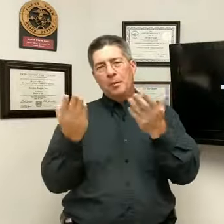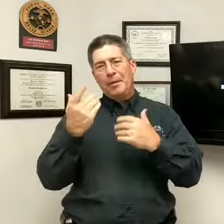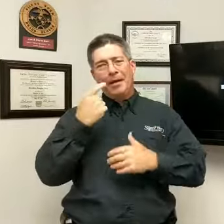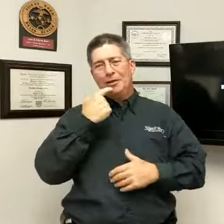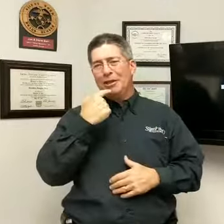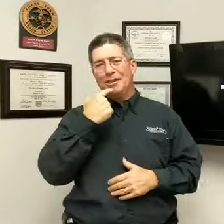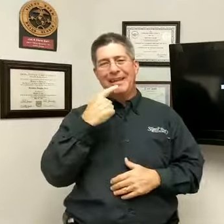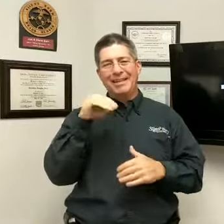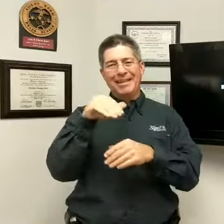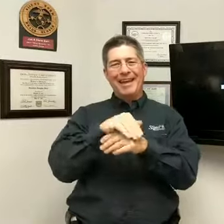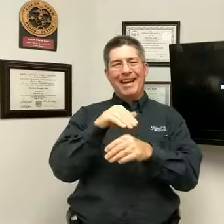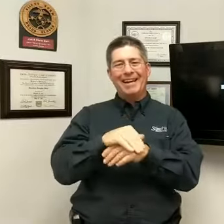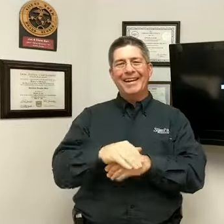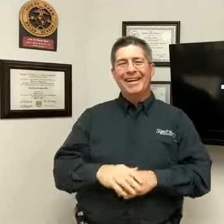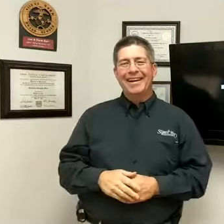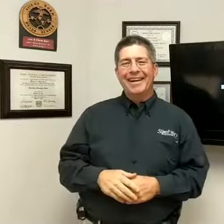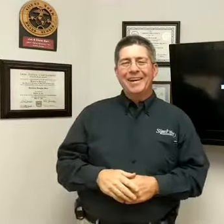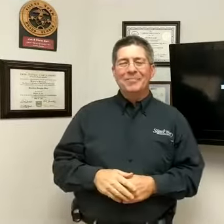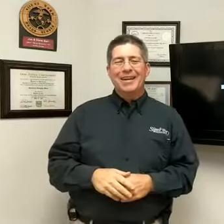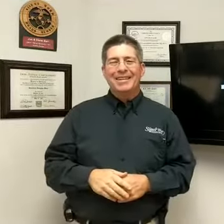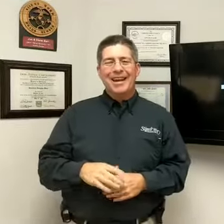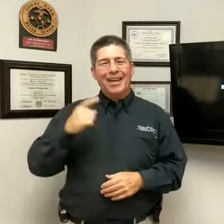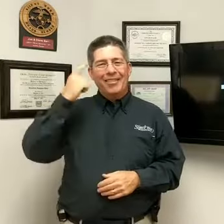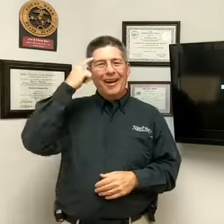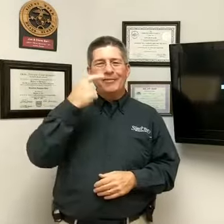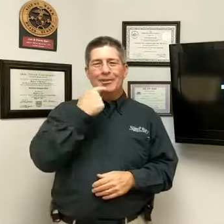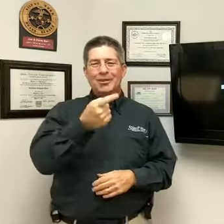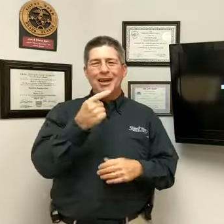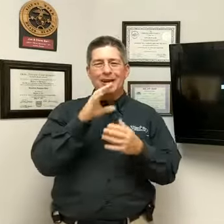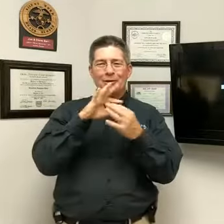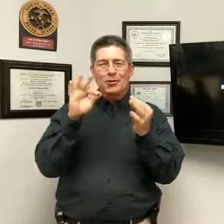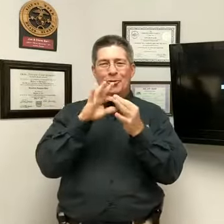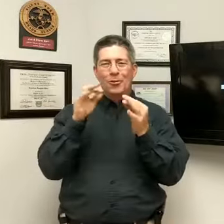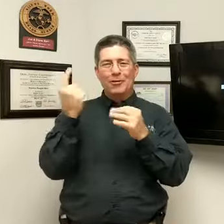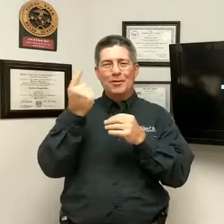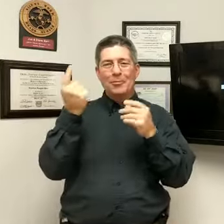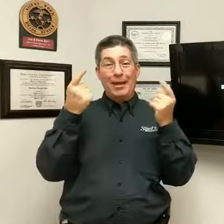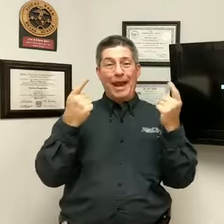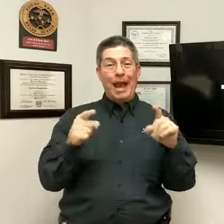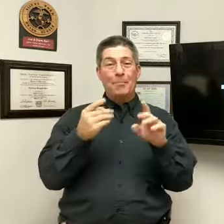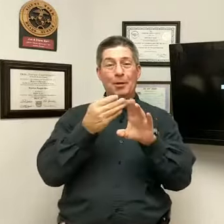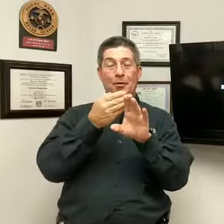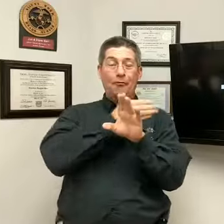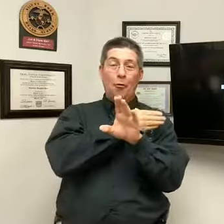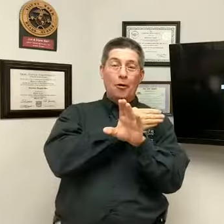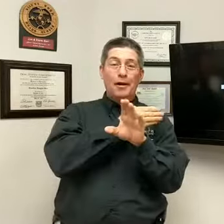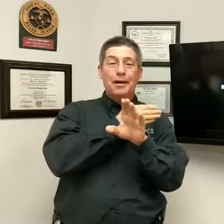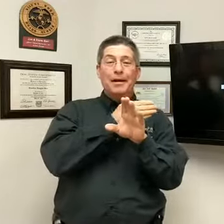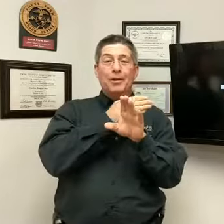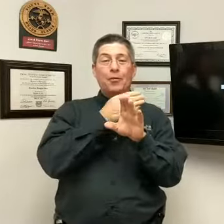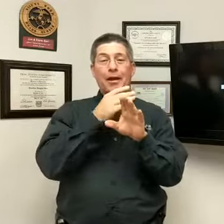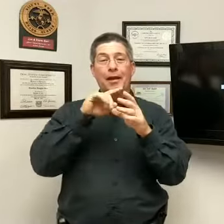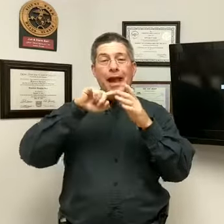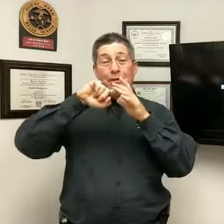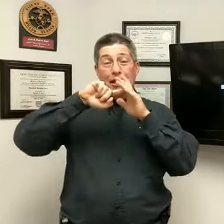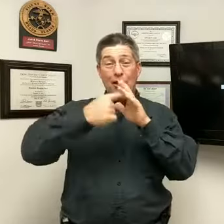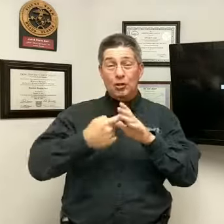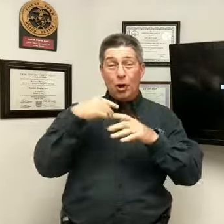I shouldn't say tonight. But I thought I would just tell you a story of something happened before we actually get started